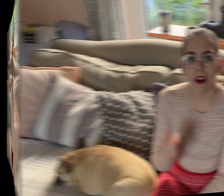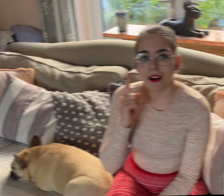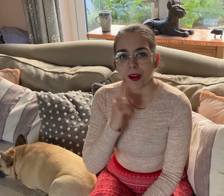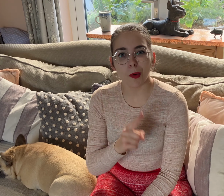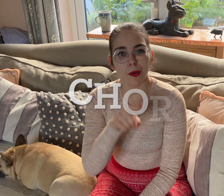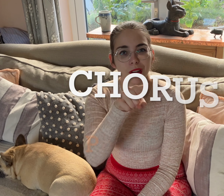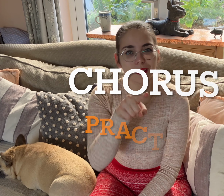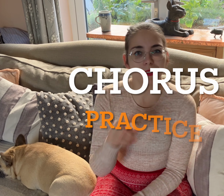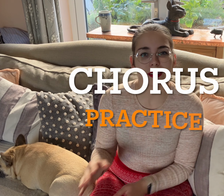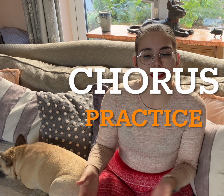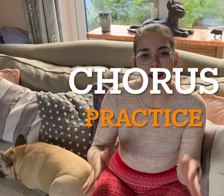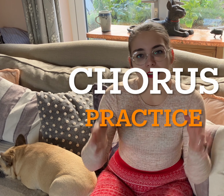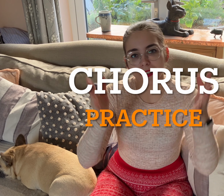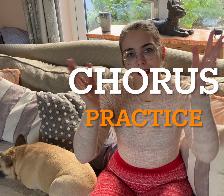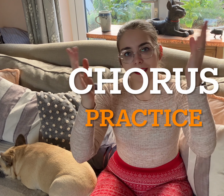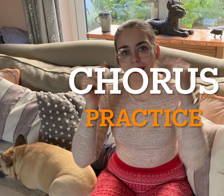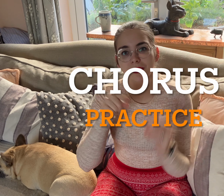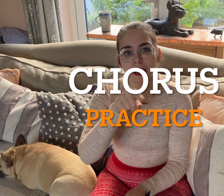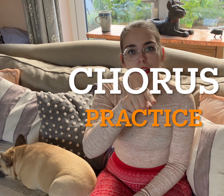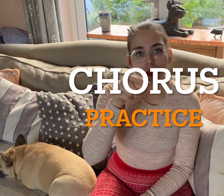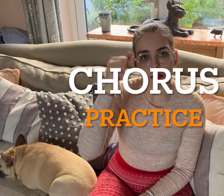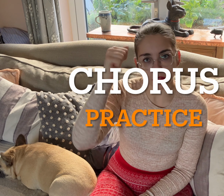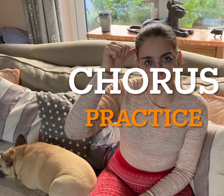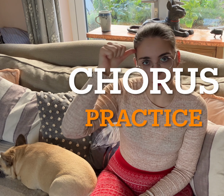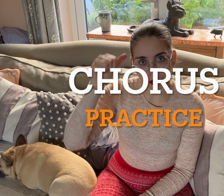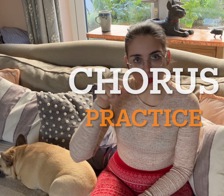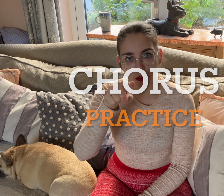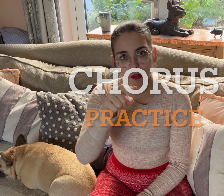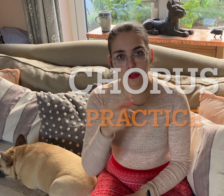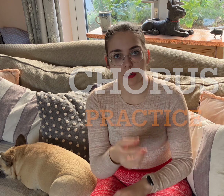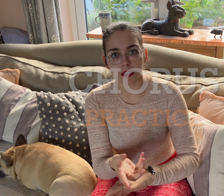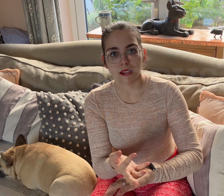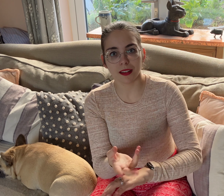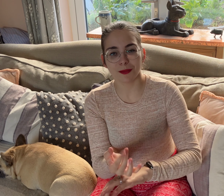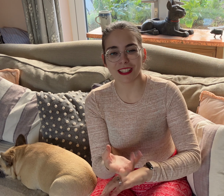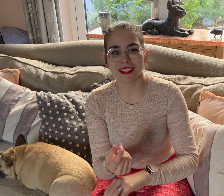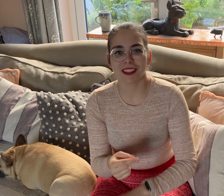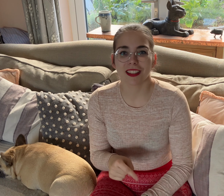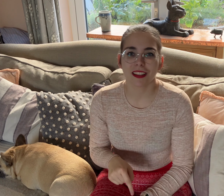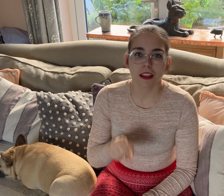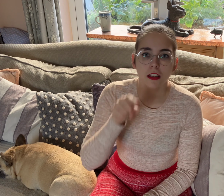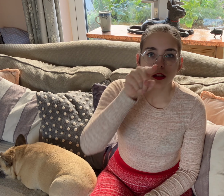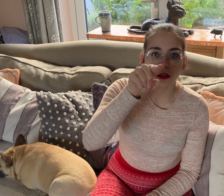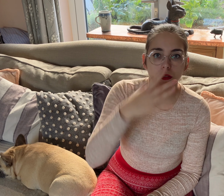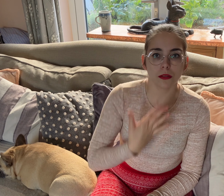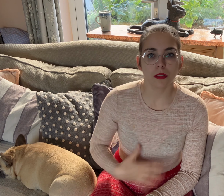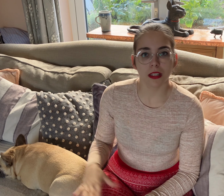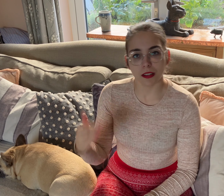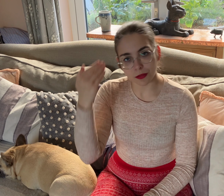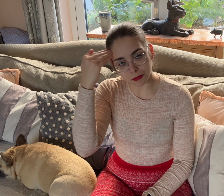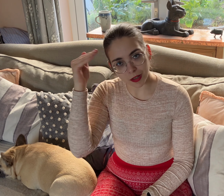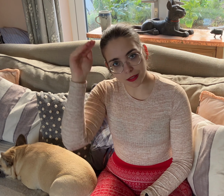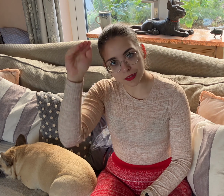Oh girl, you're shining. You know you're a diamond. You need reminding.